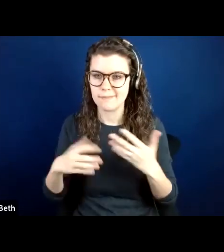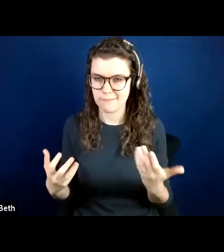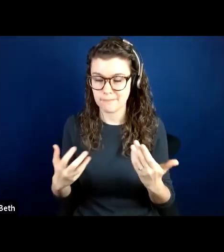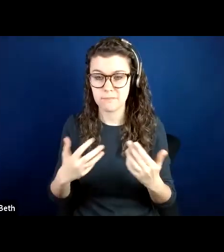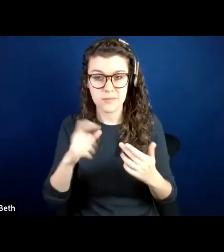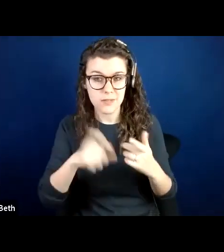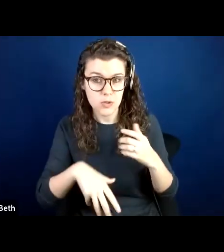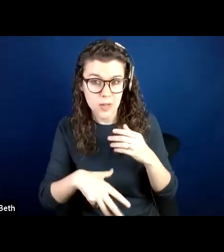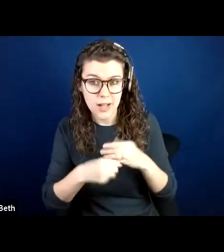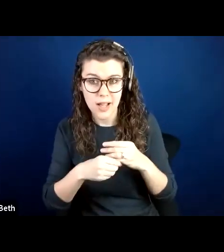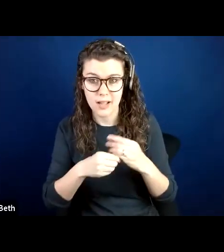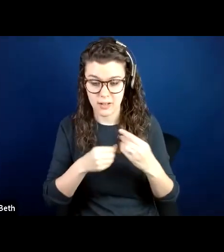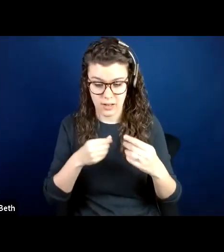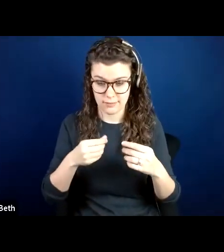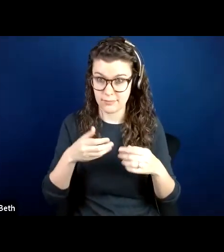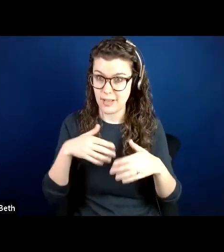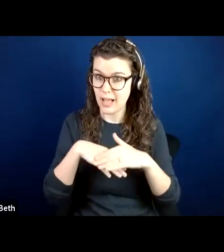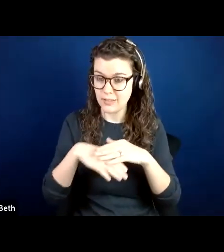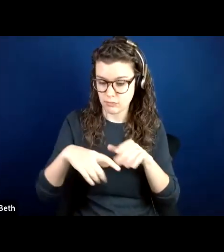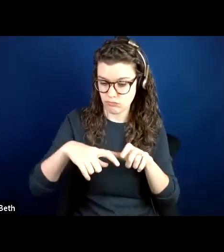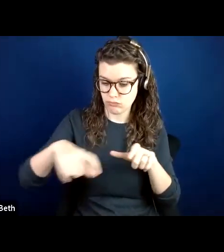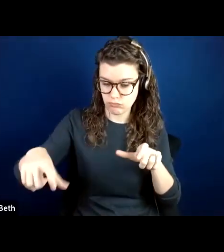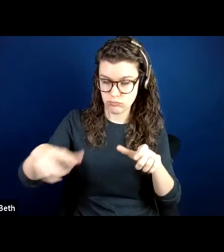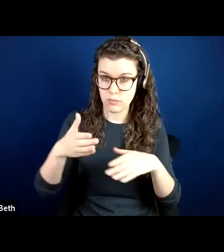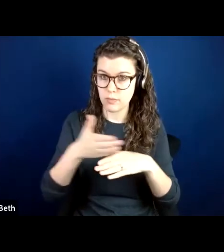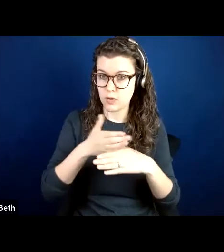aisle between all spaces designated accessible?